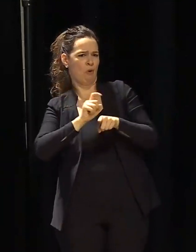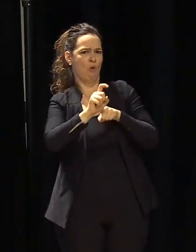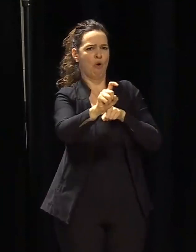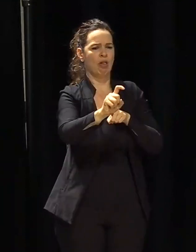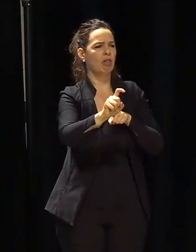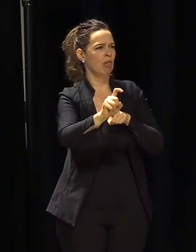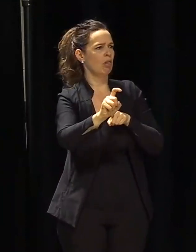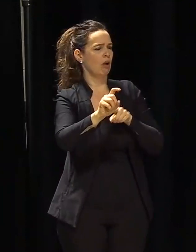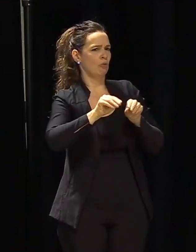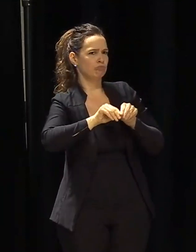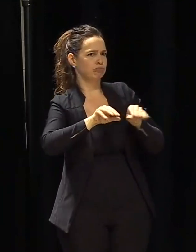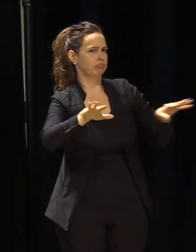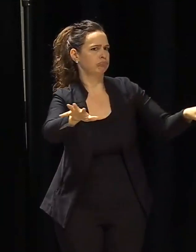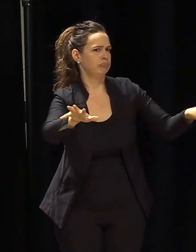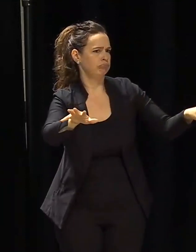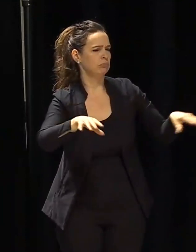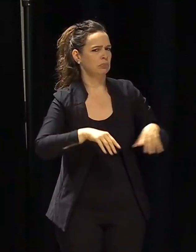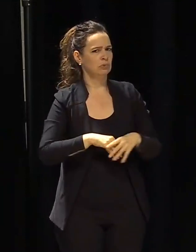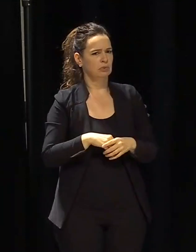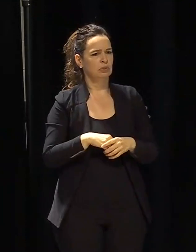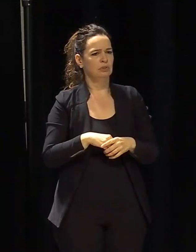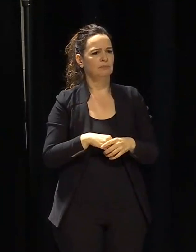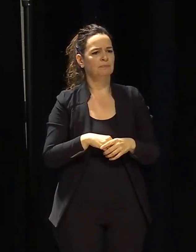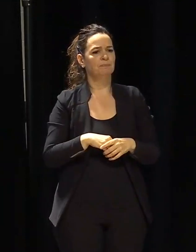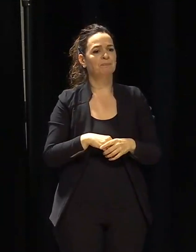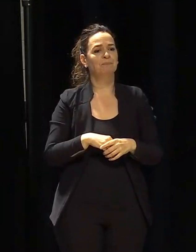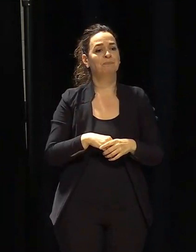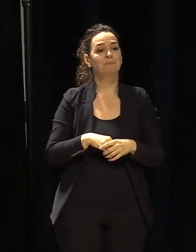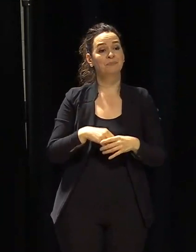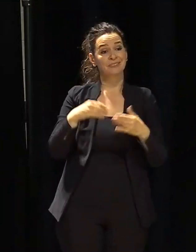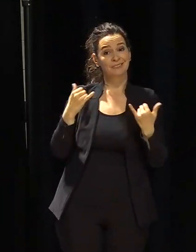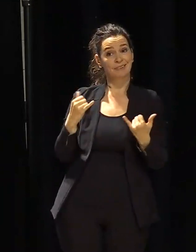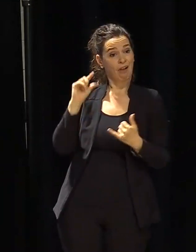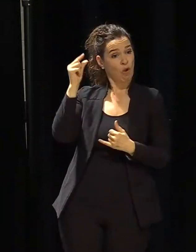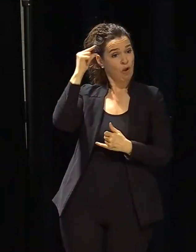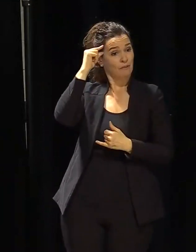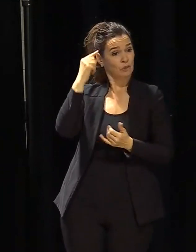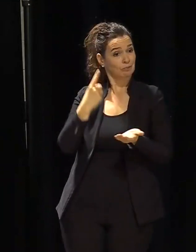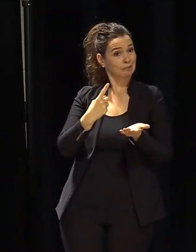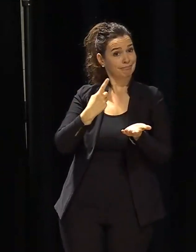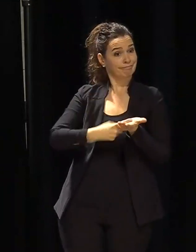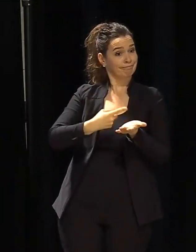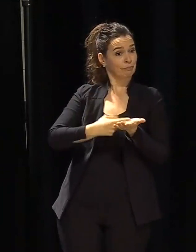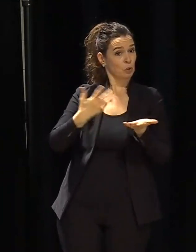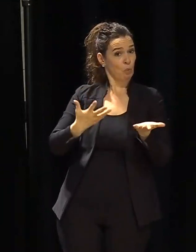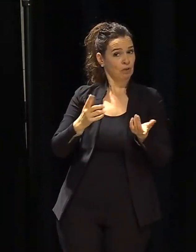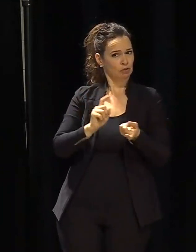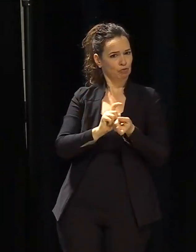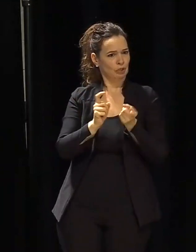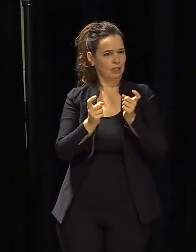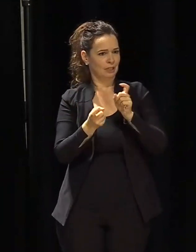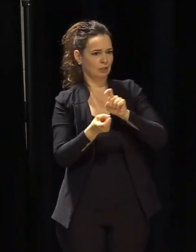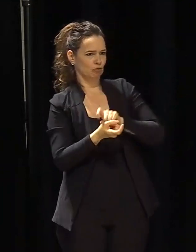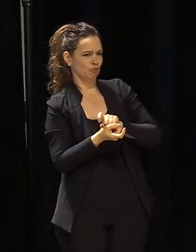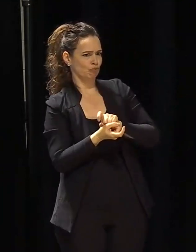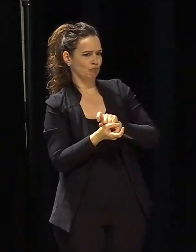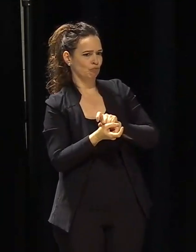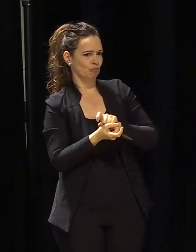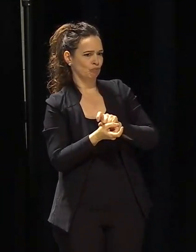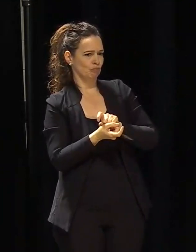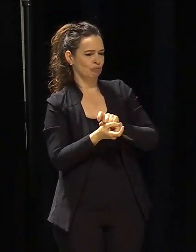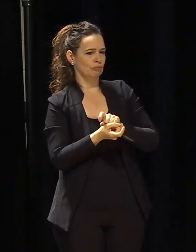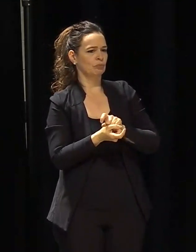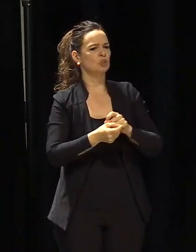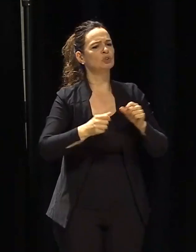Today the governor spoke about some of the changes. The governor's referred to it as a winter plan.